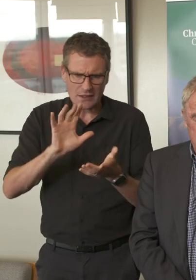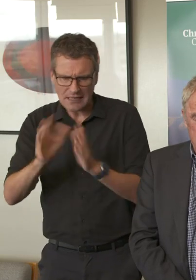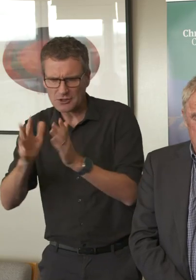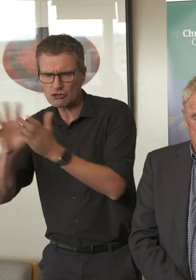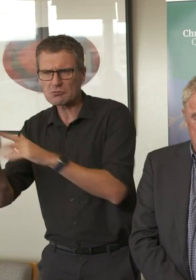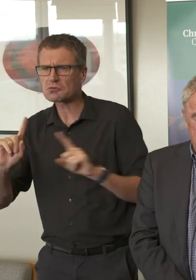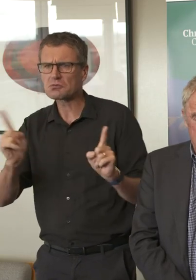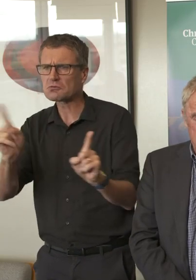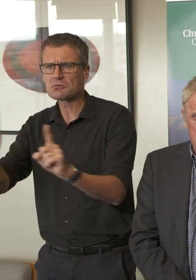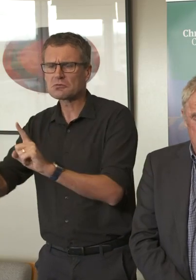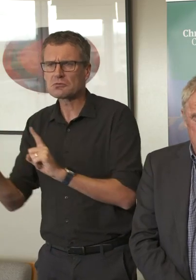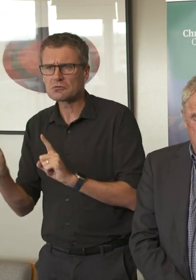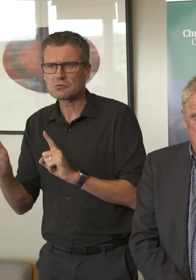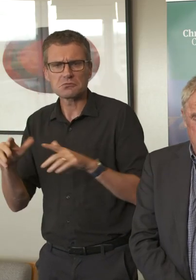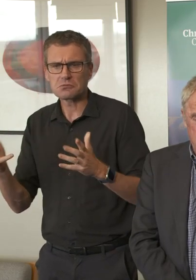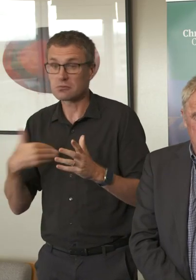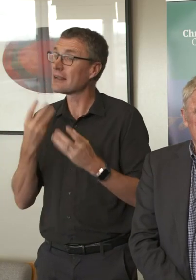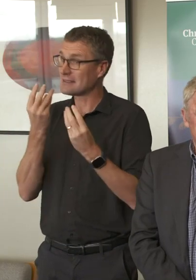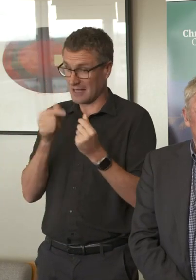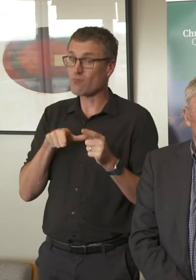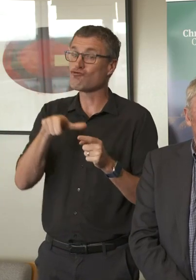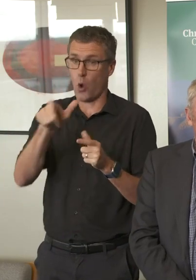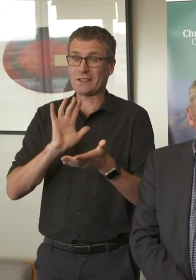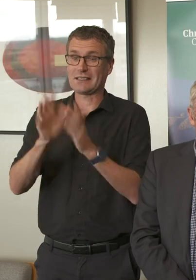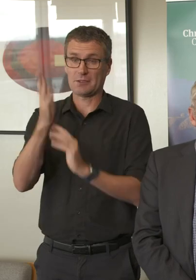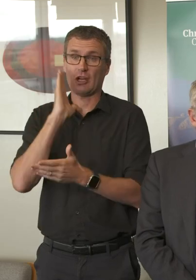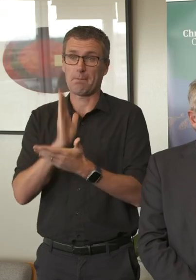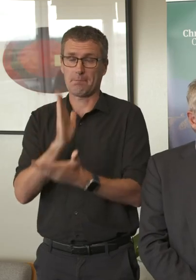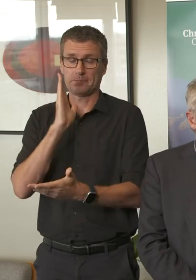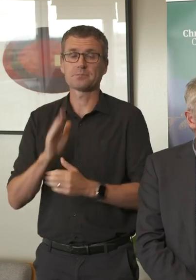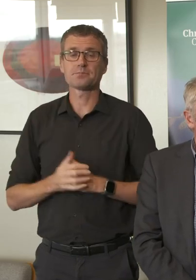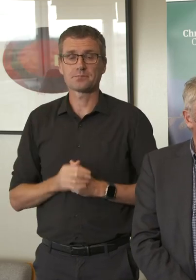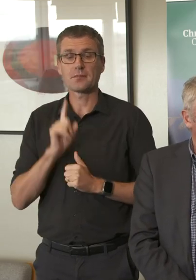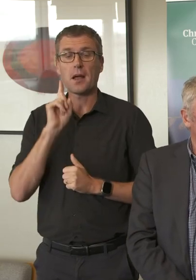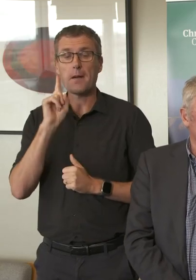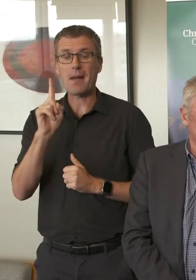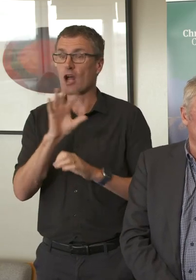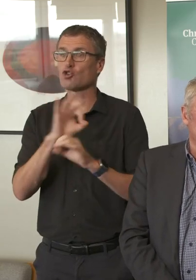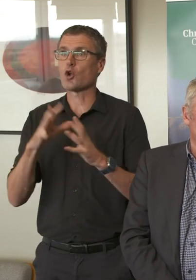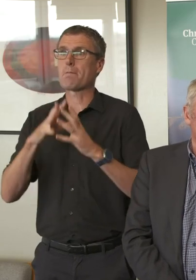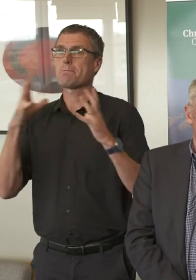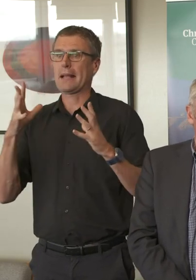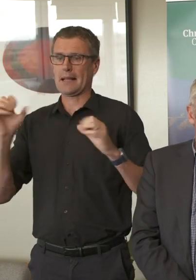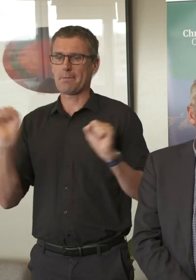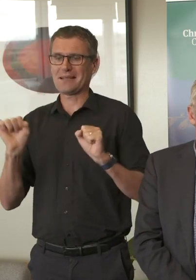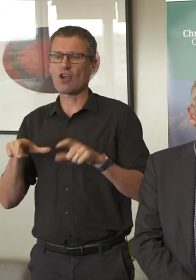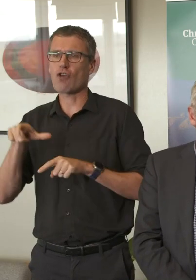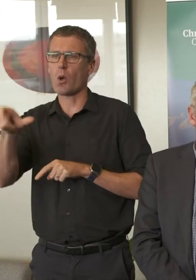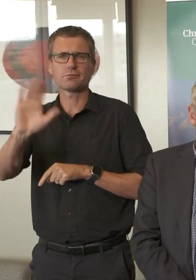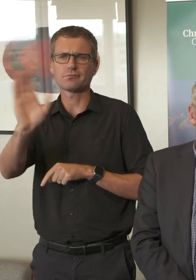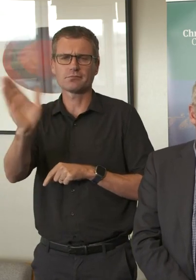in. There's definitely been some roading infrastructure that's been impacted, but they're not main arterial routes. They're sort of